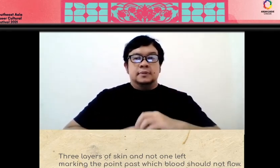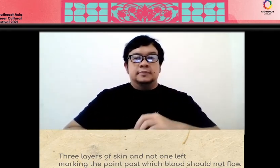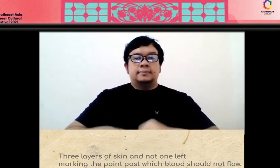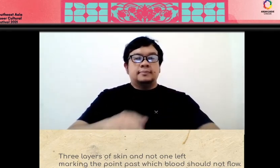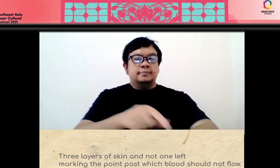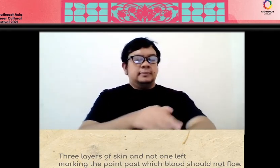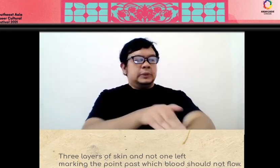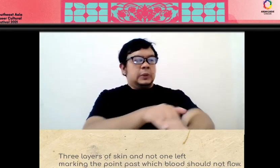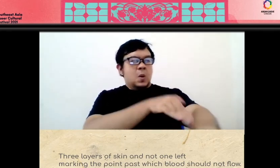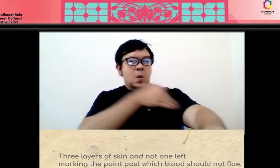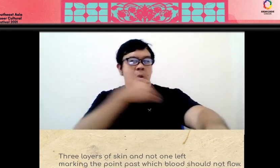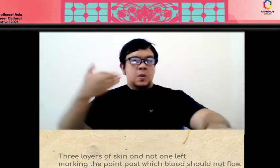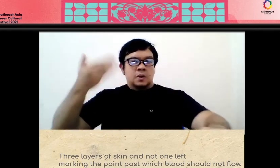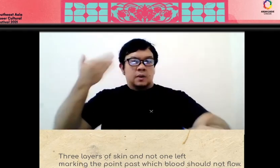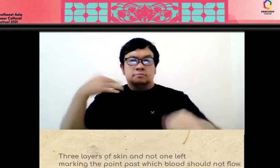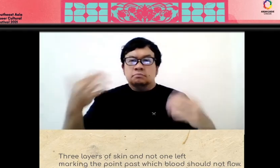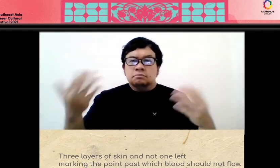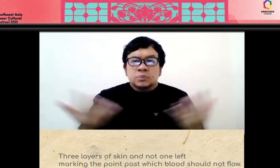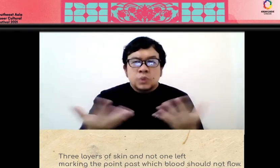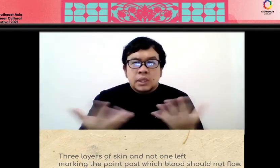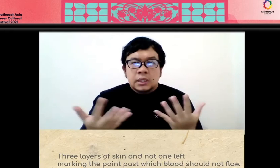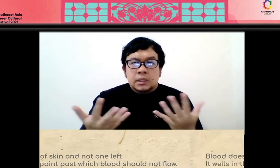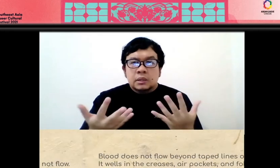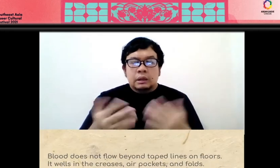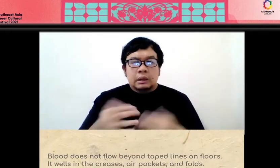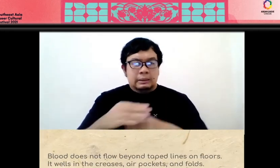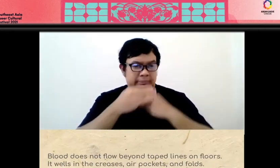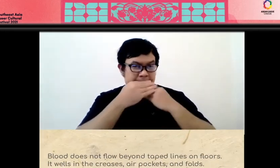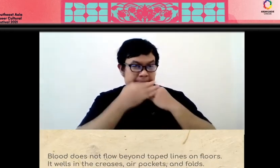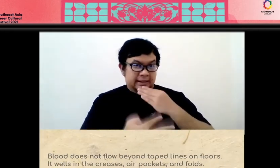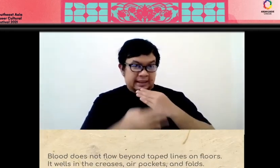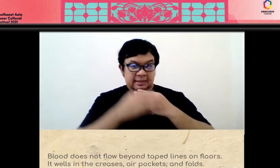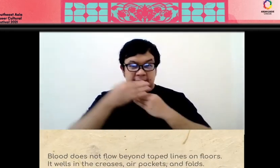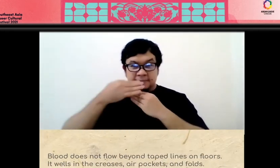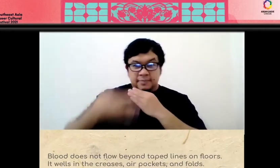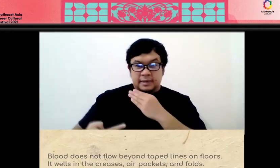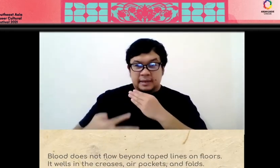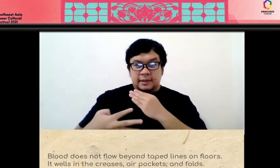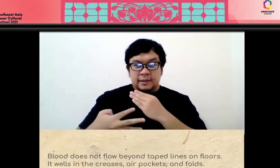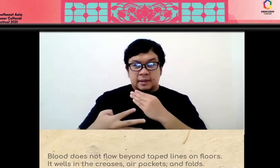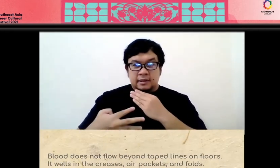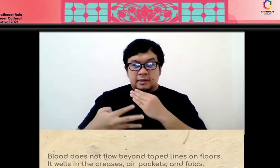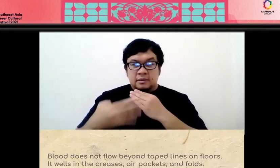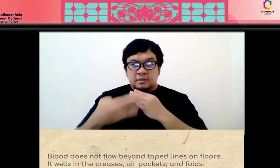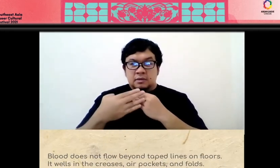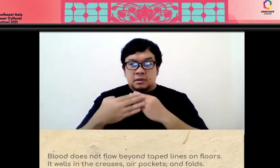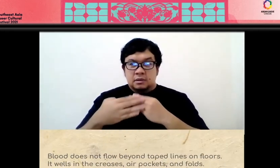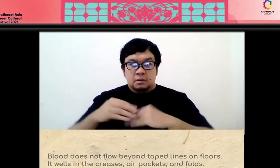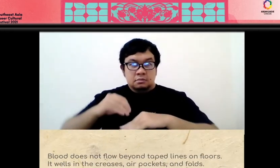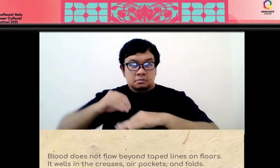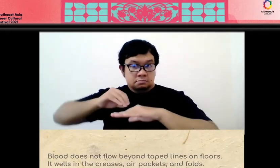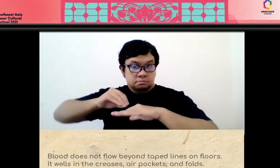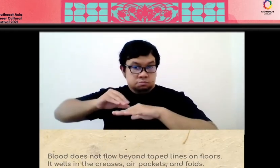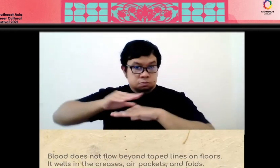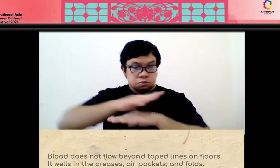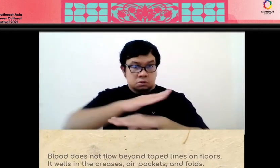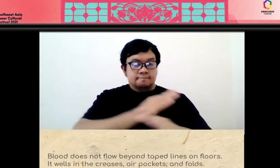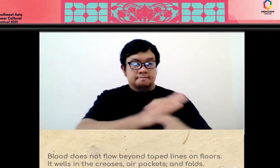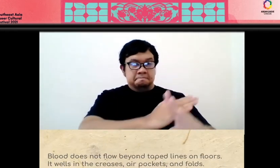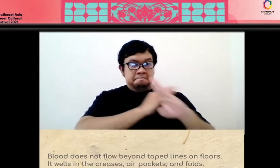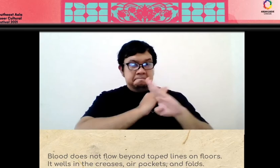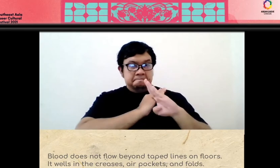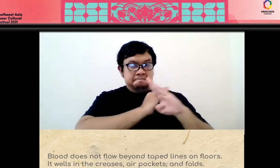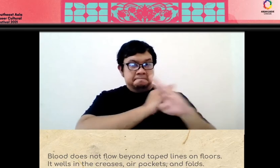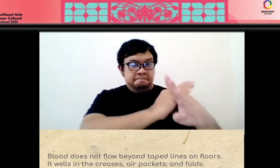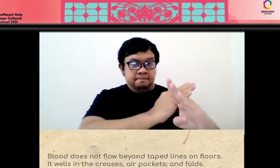blood should not flow. Blood does not flow beyond taped lines on floors. It